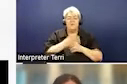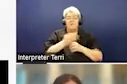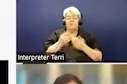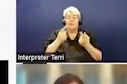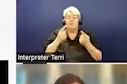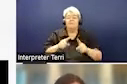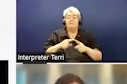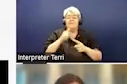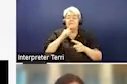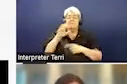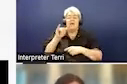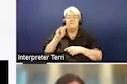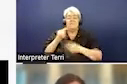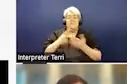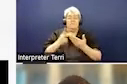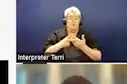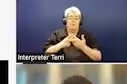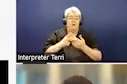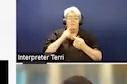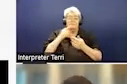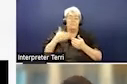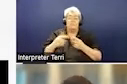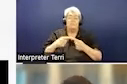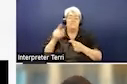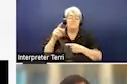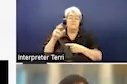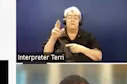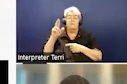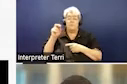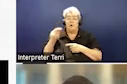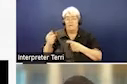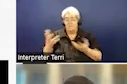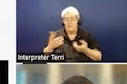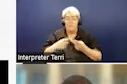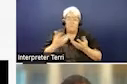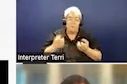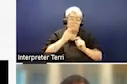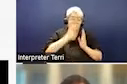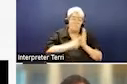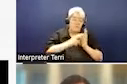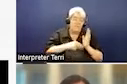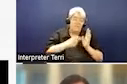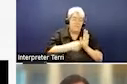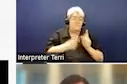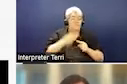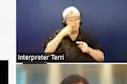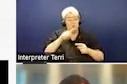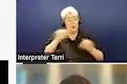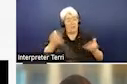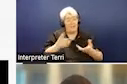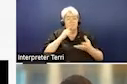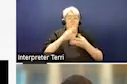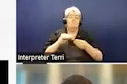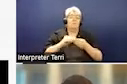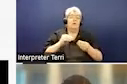about the CIT program. And if Ron, if you're on the call, if you could, we want people to read the article, of course, but if you could chat briefly about what that